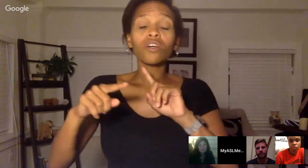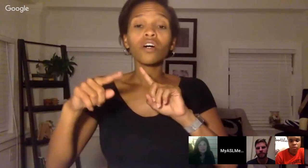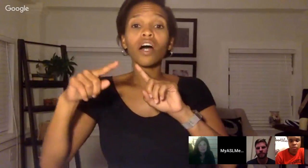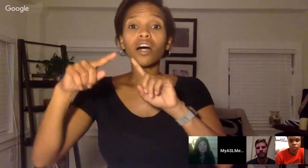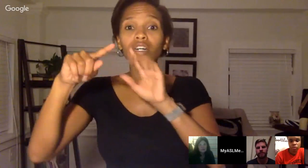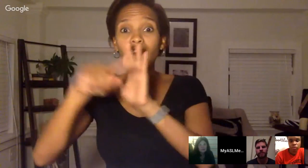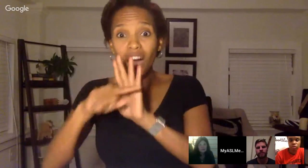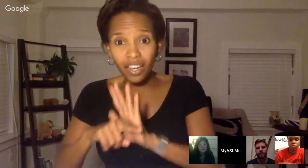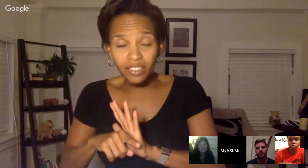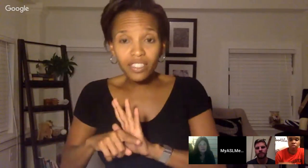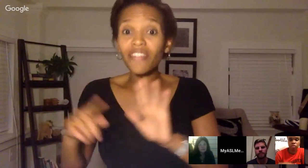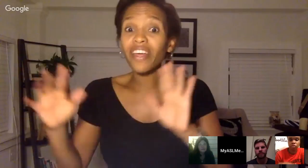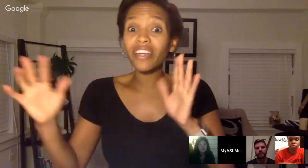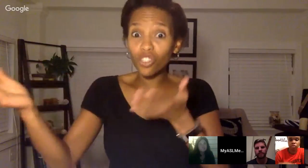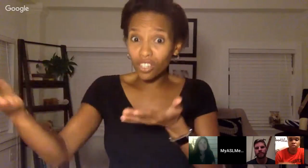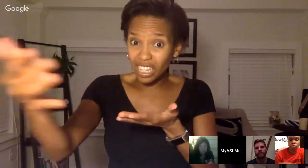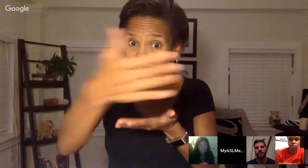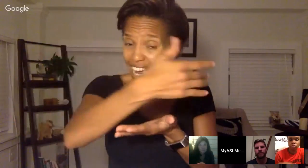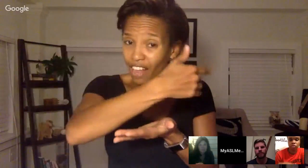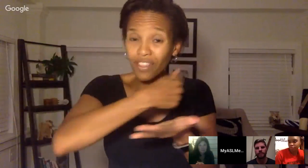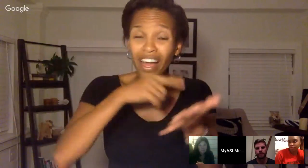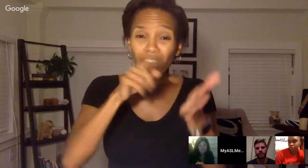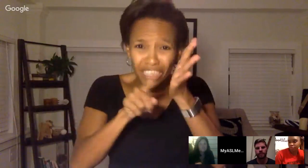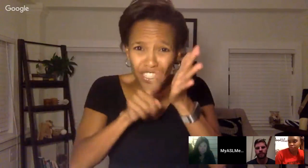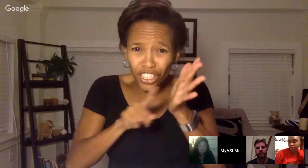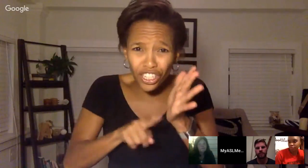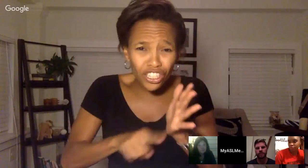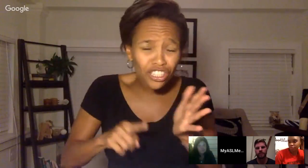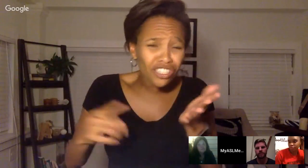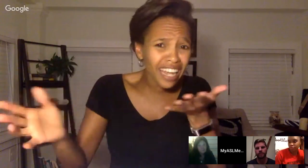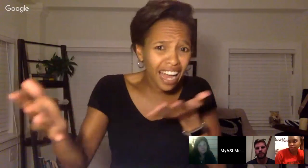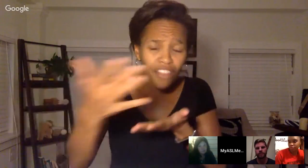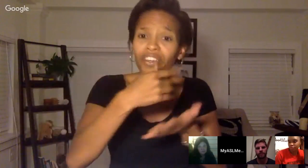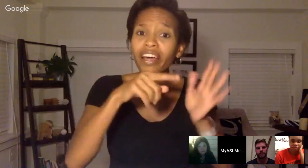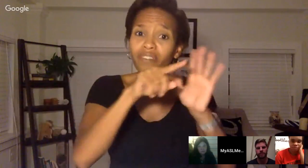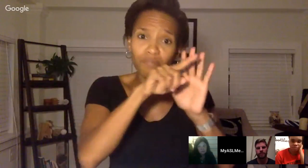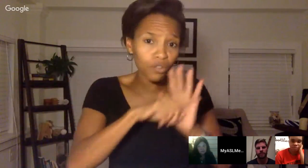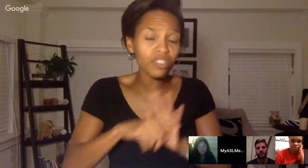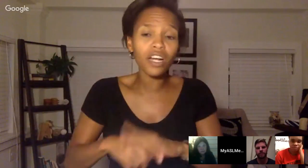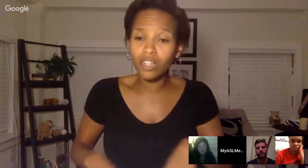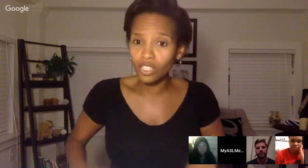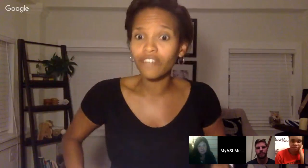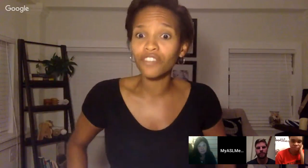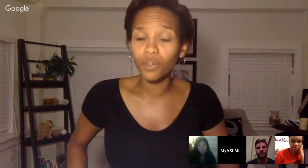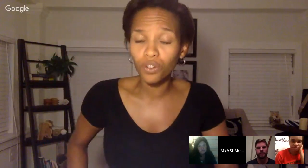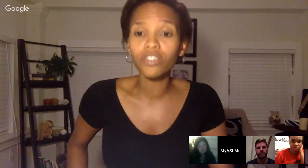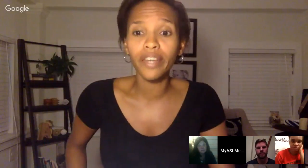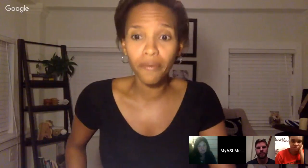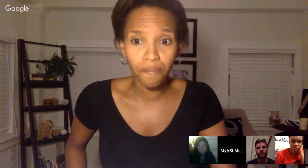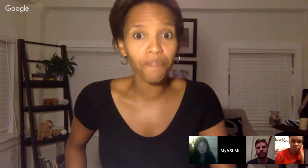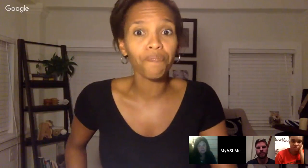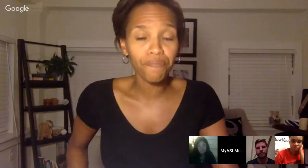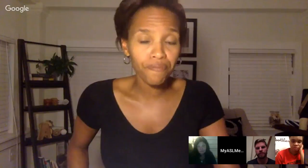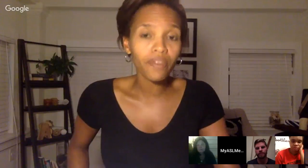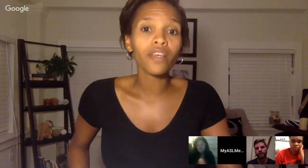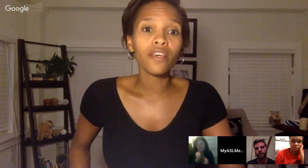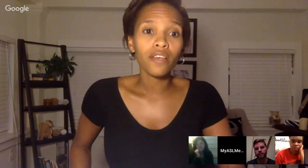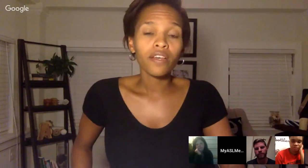Pros, cons, and then you could even gather that research, yeah, pros and cons could definitely work. Yep.